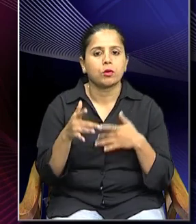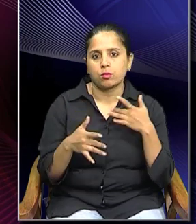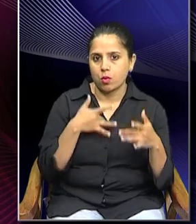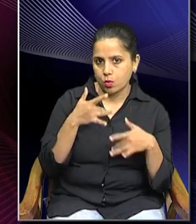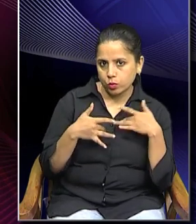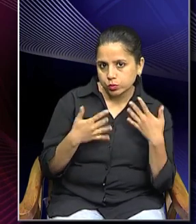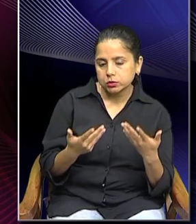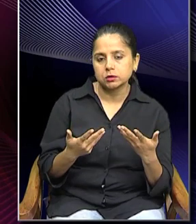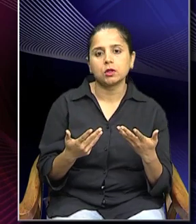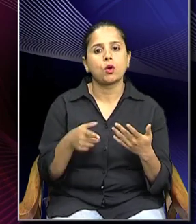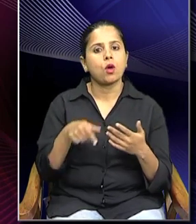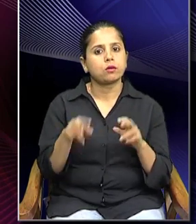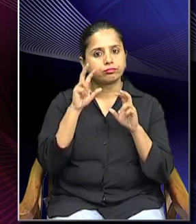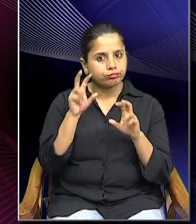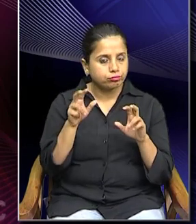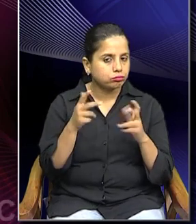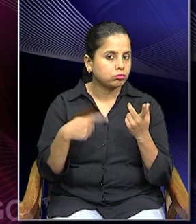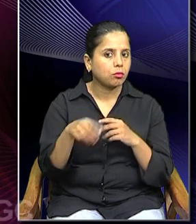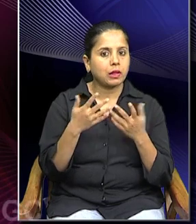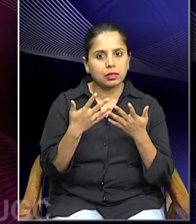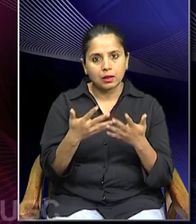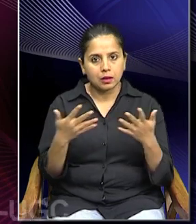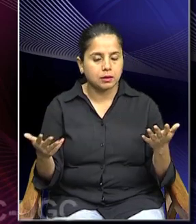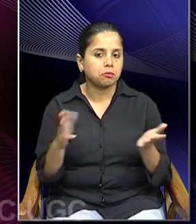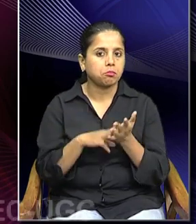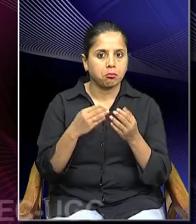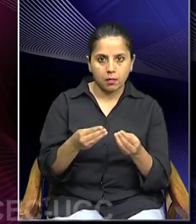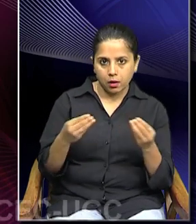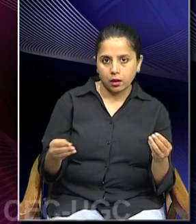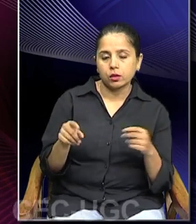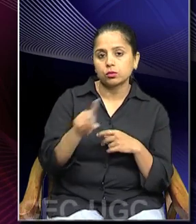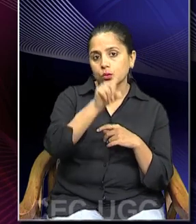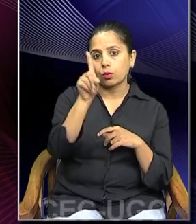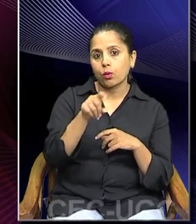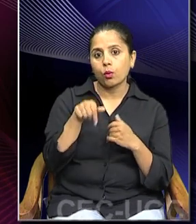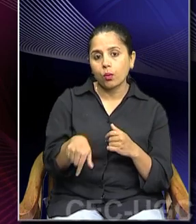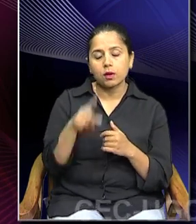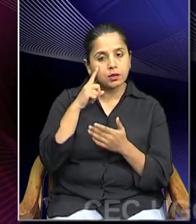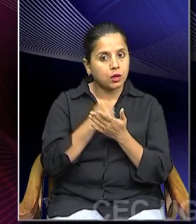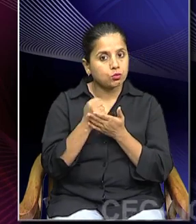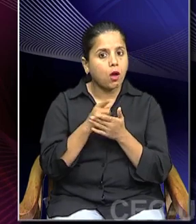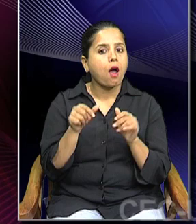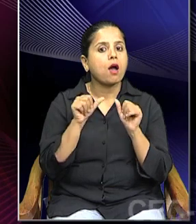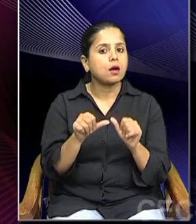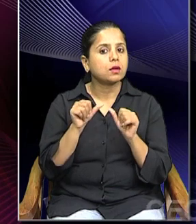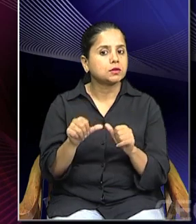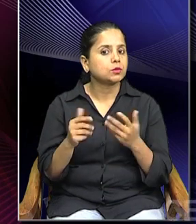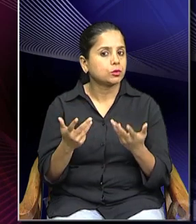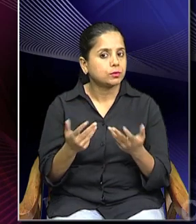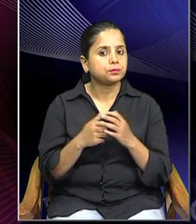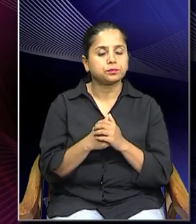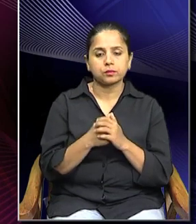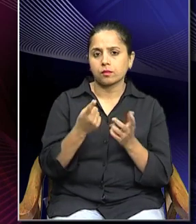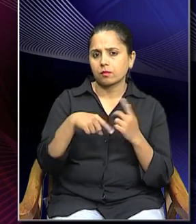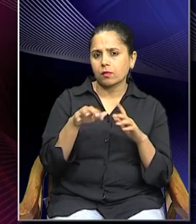emotionally and monetary or materially. A question that she tried to answer is,